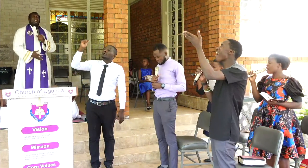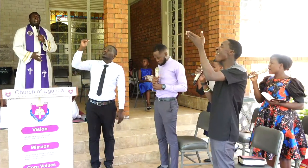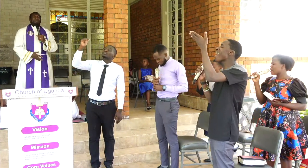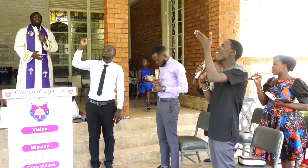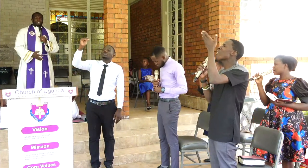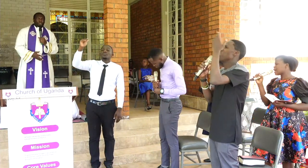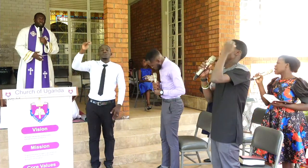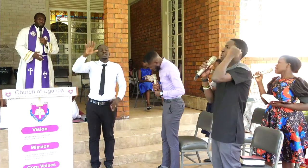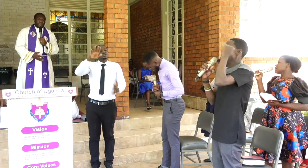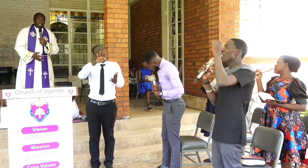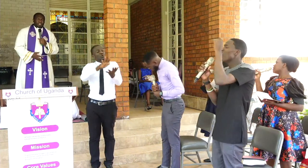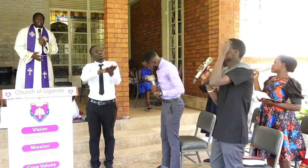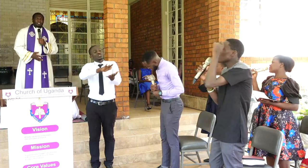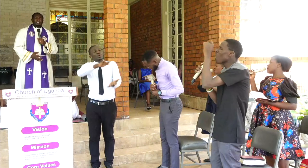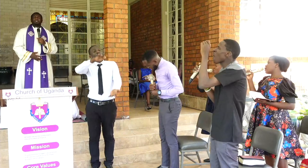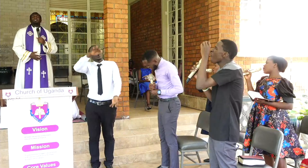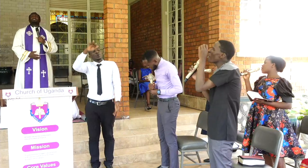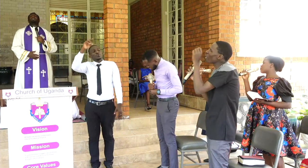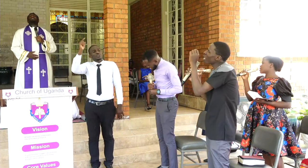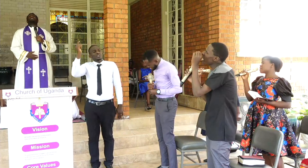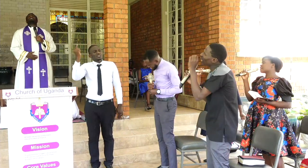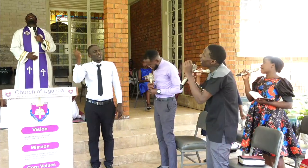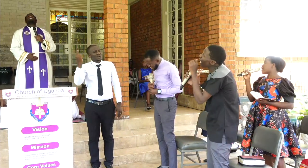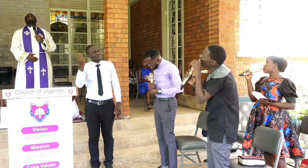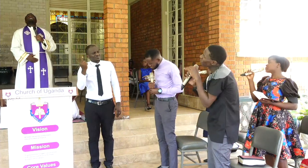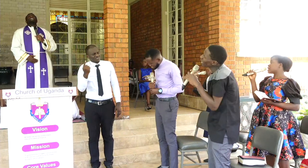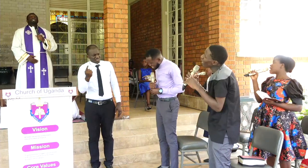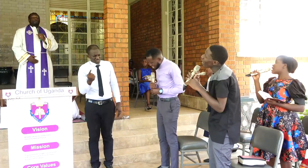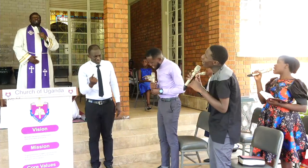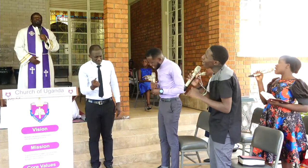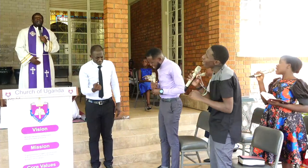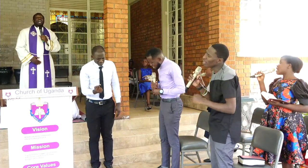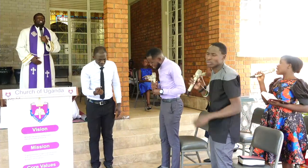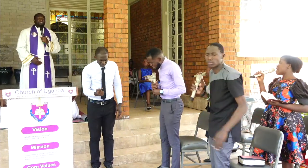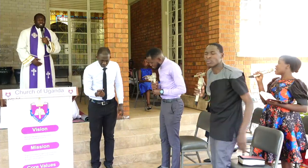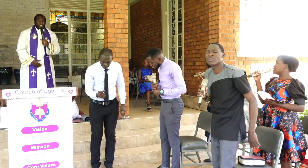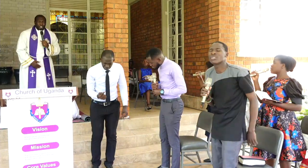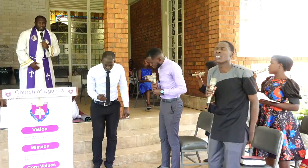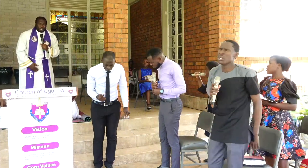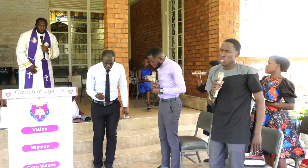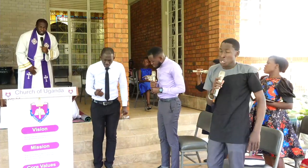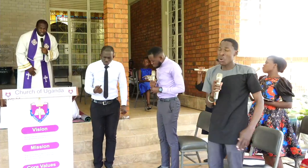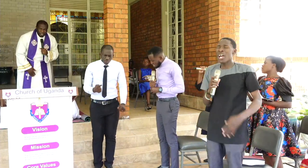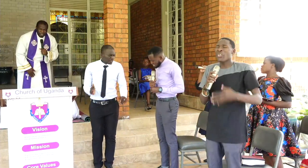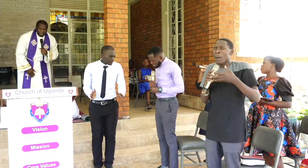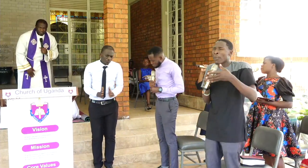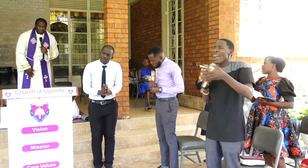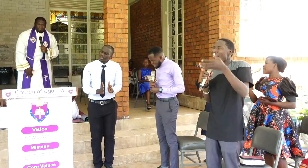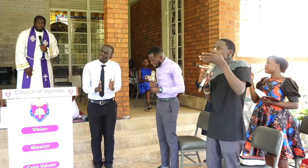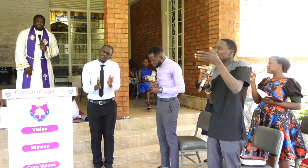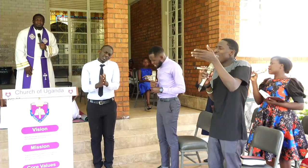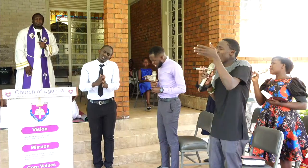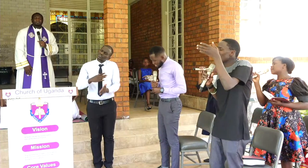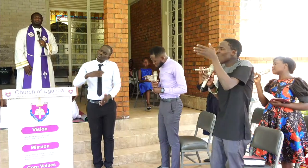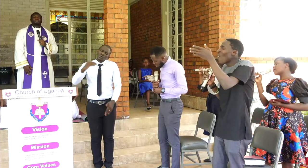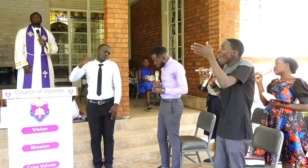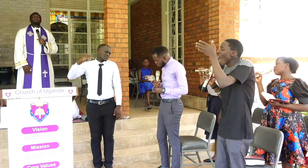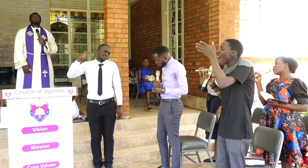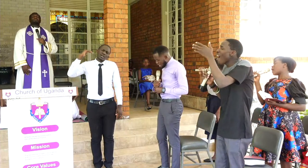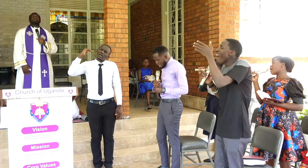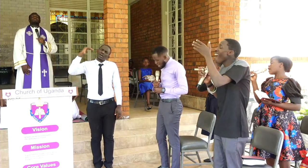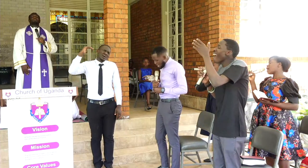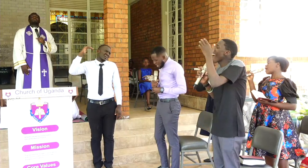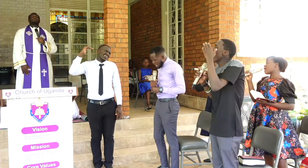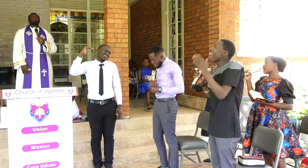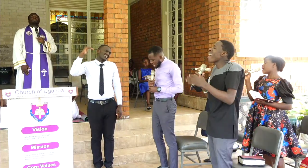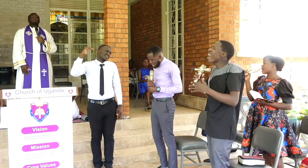In our children, His glory comes down. We want to see your glory, God. When the praises go